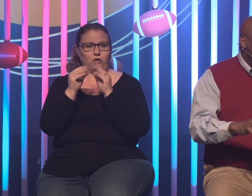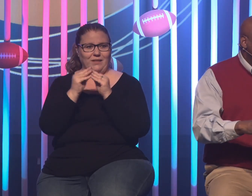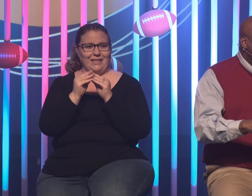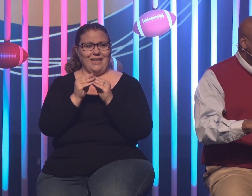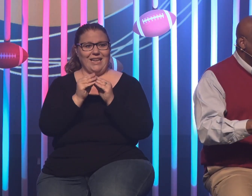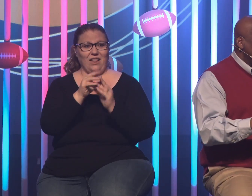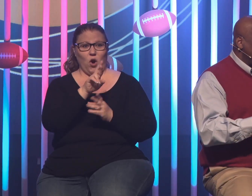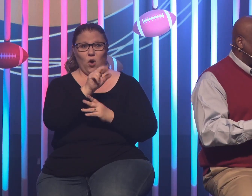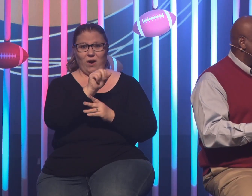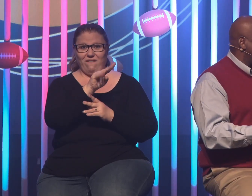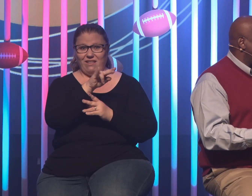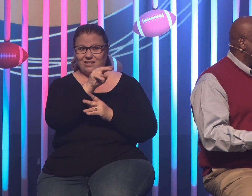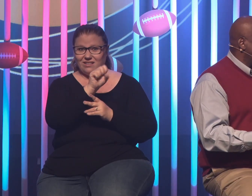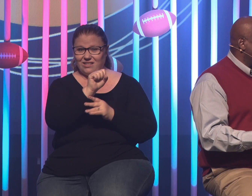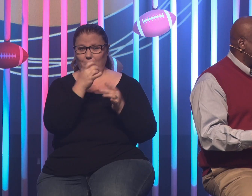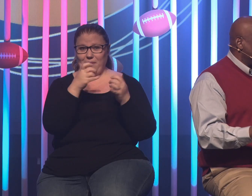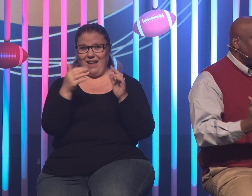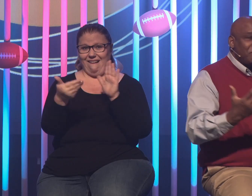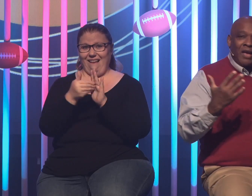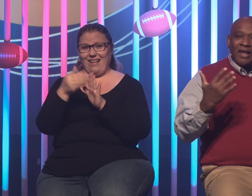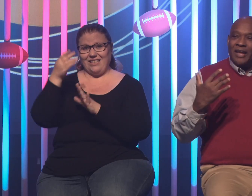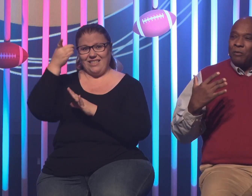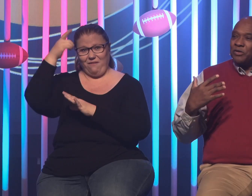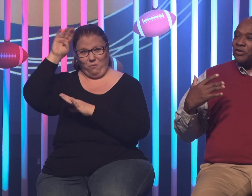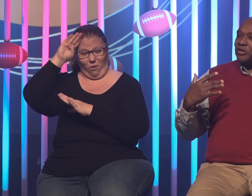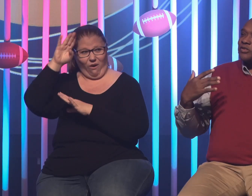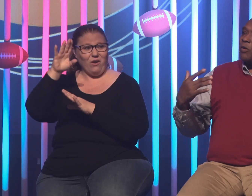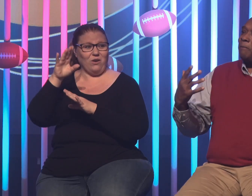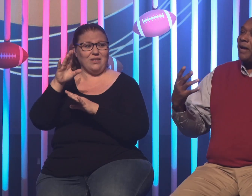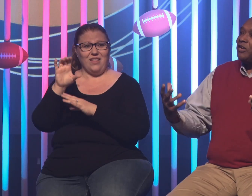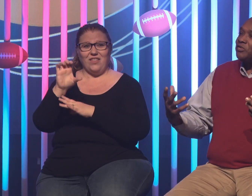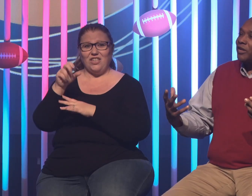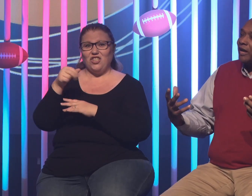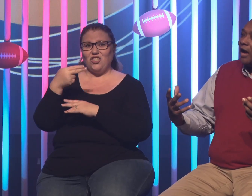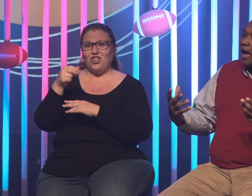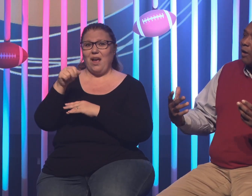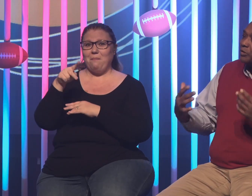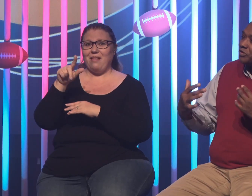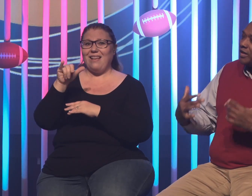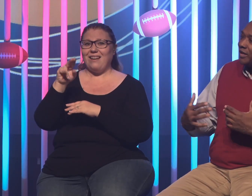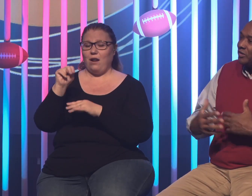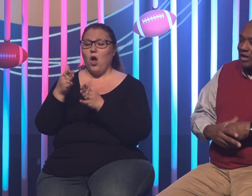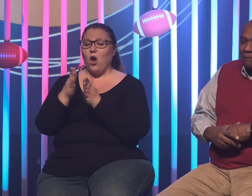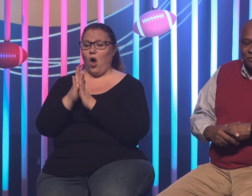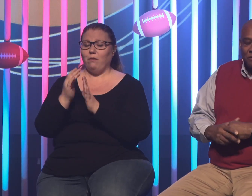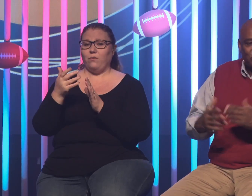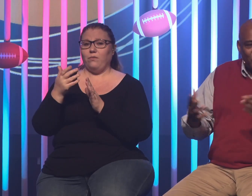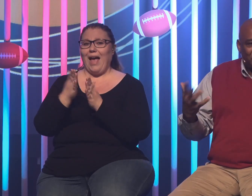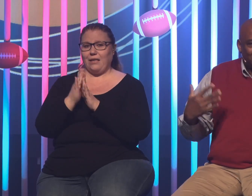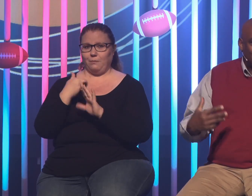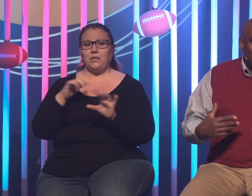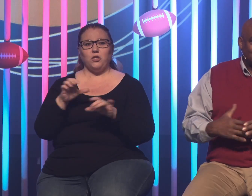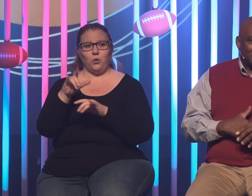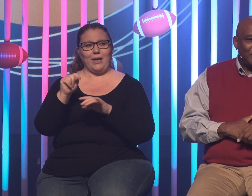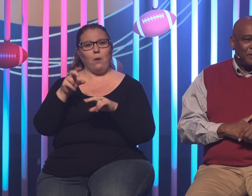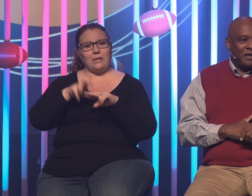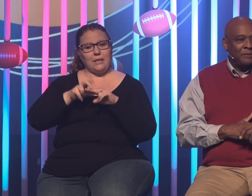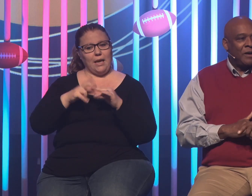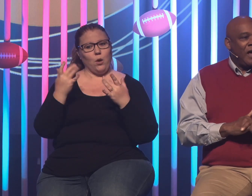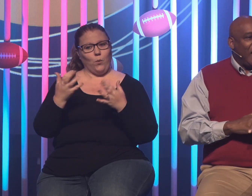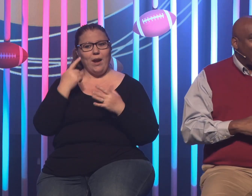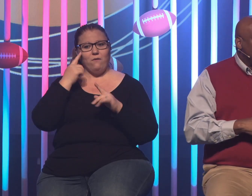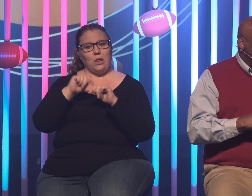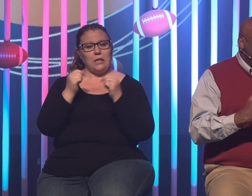Broncos, and the chaplain called me to do it. And it was just so amazing. I was sitting in the chapel service waiting for the guys to come